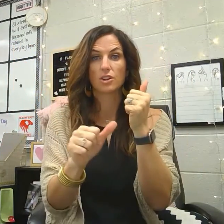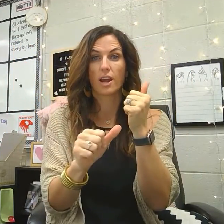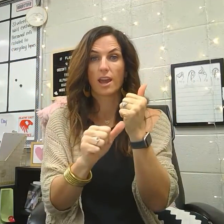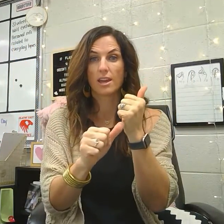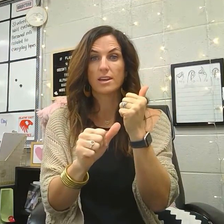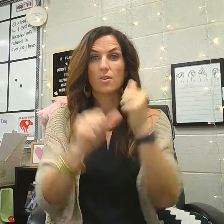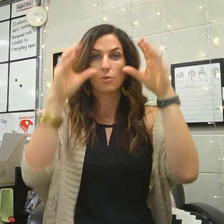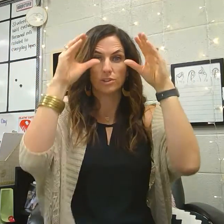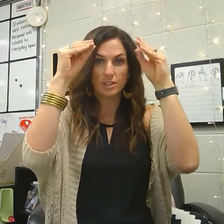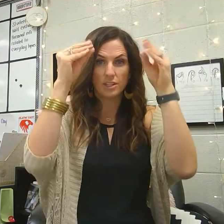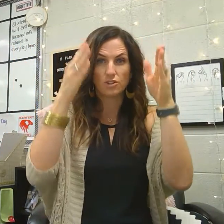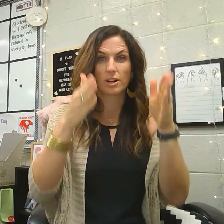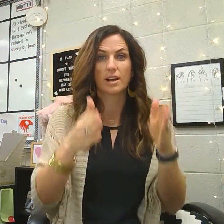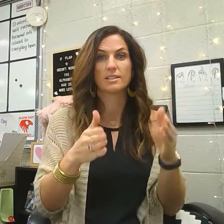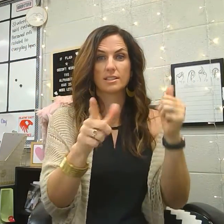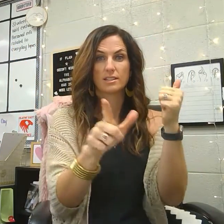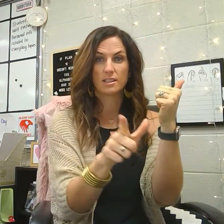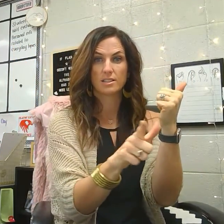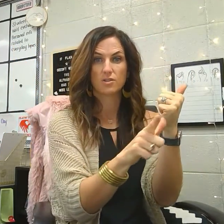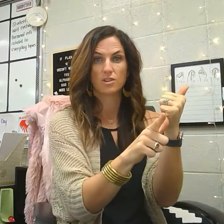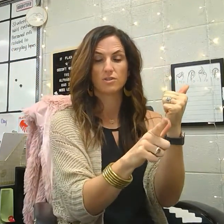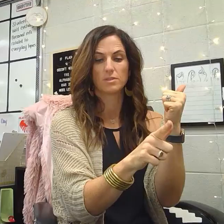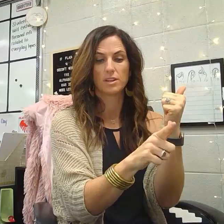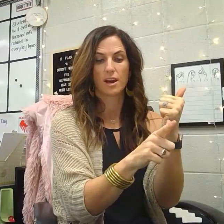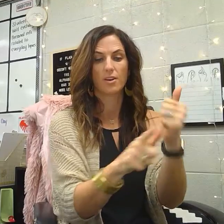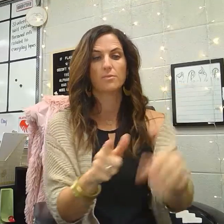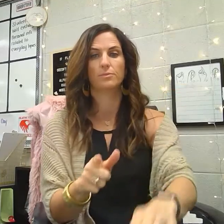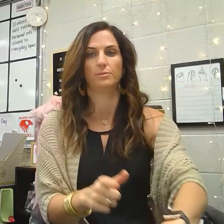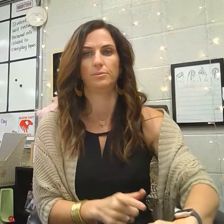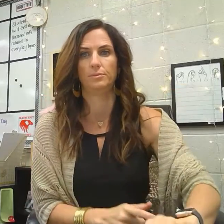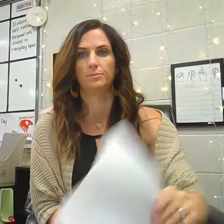teacher aide or teacher assistant. You can use it with the L.